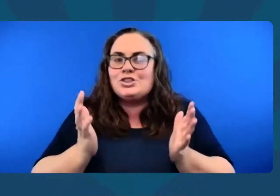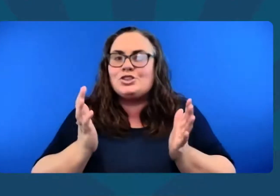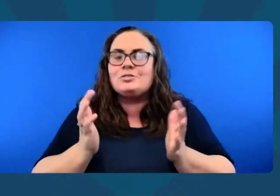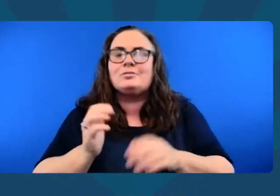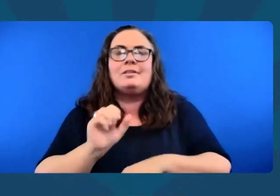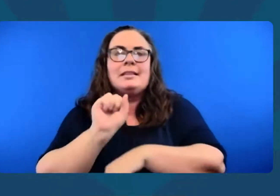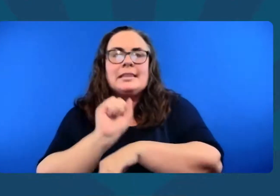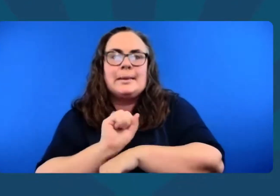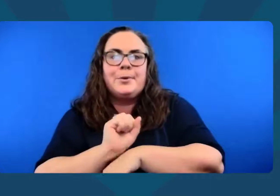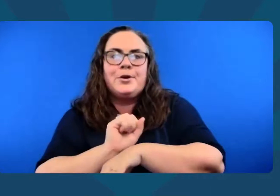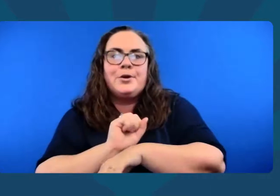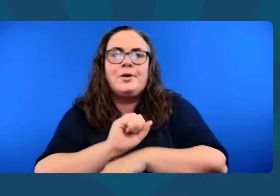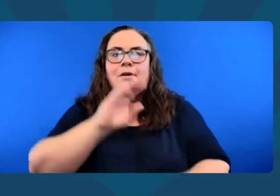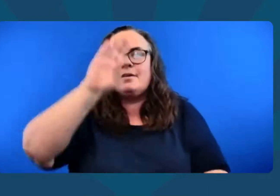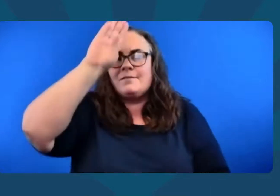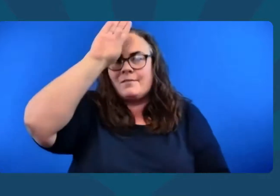labor,